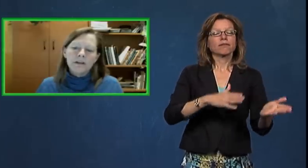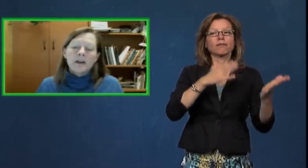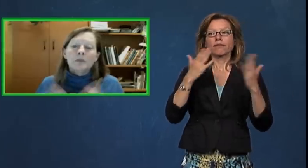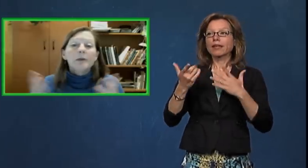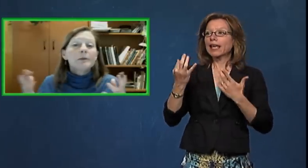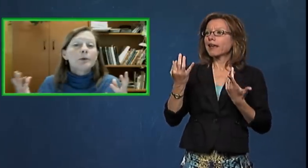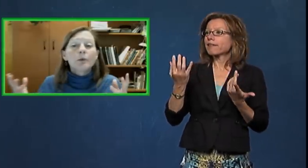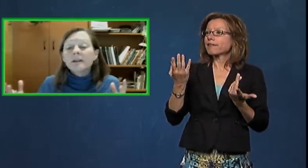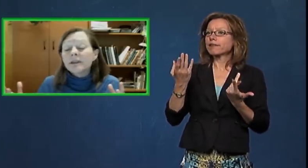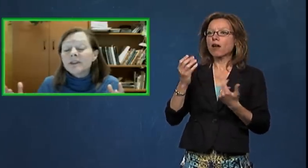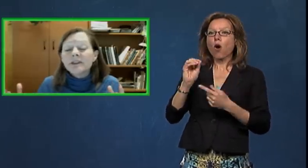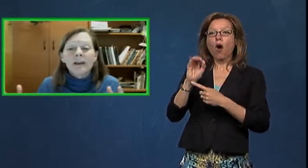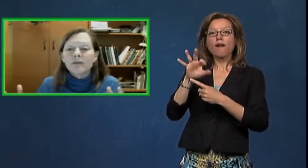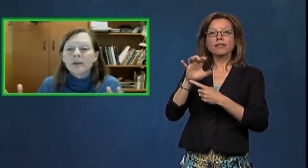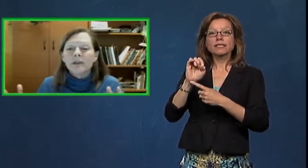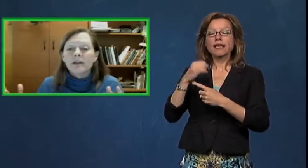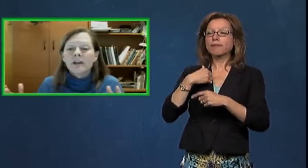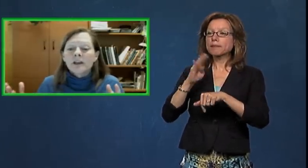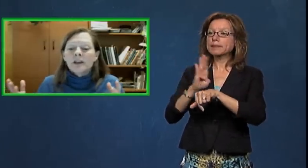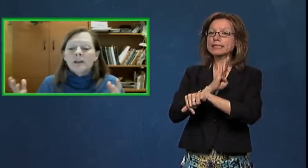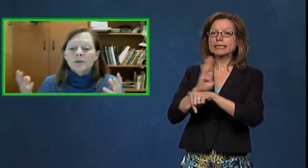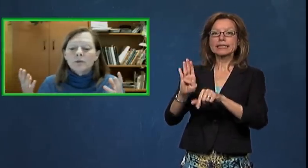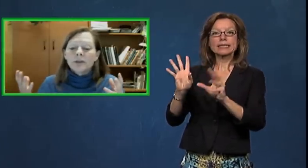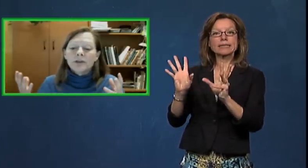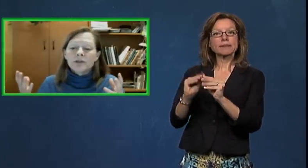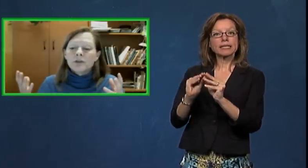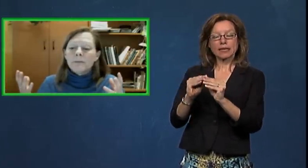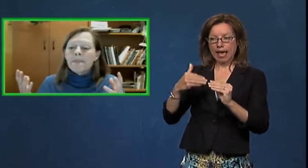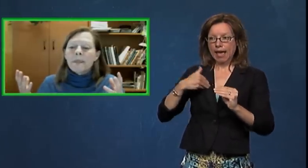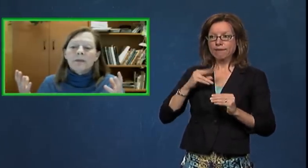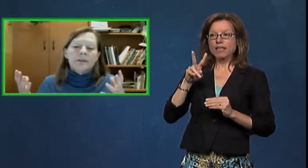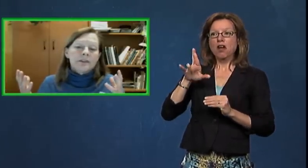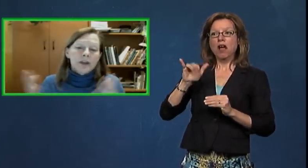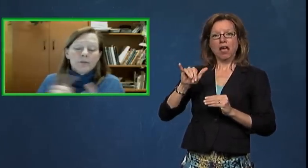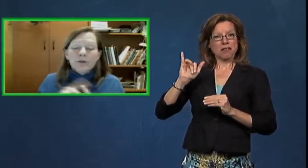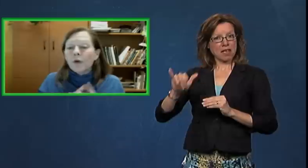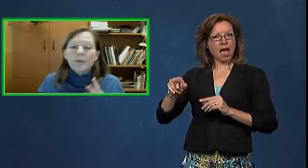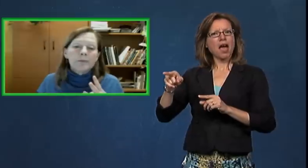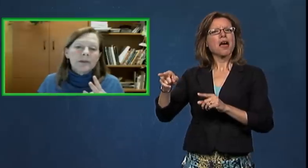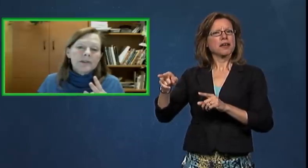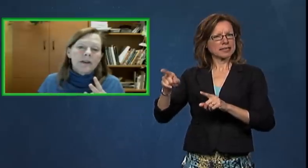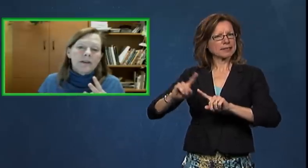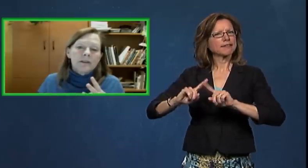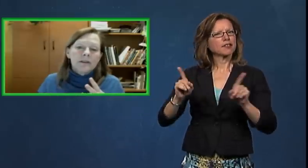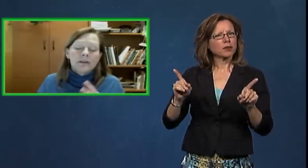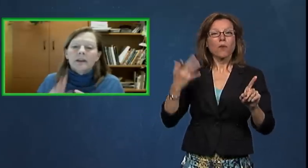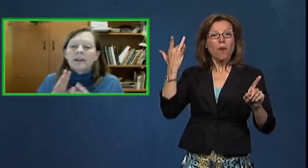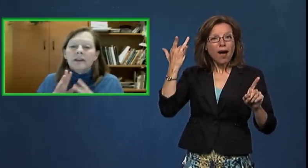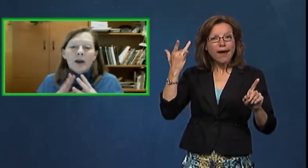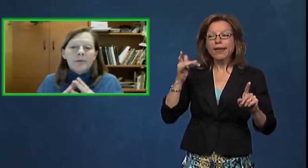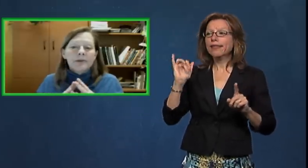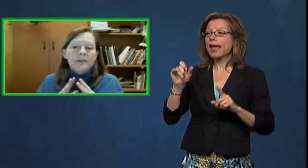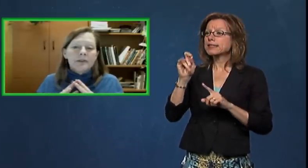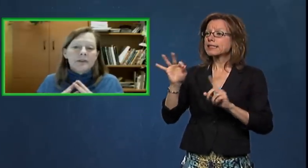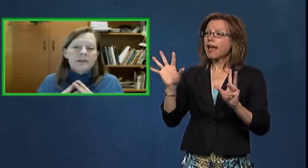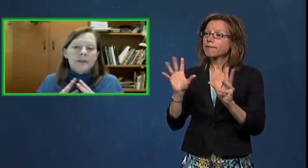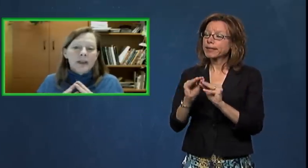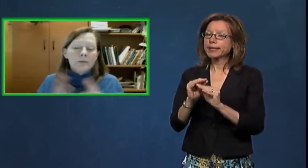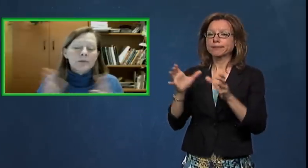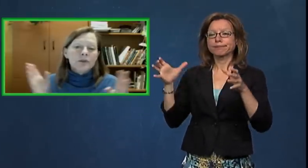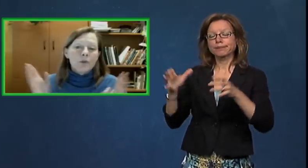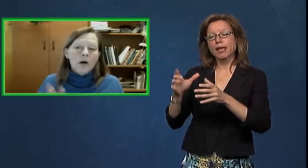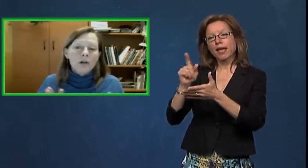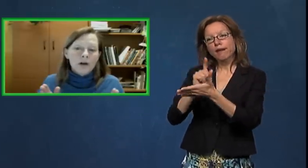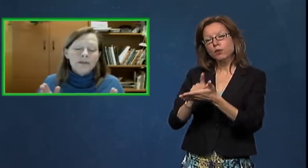VRI, maybe a weekly staff meeting in which the same 4 people attend. It happens in the